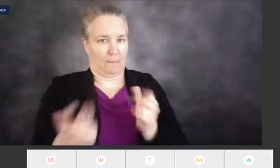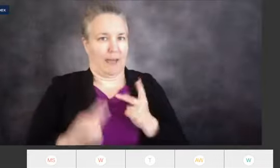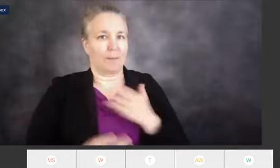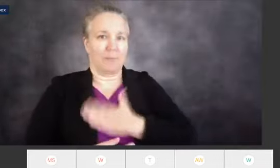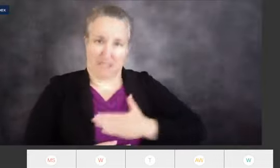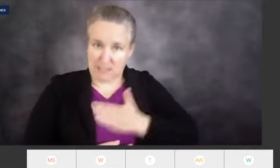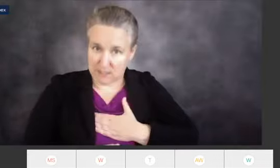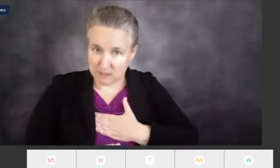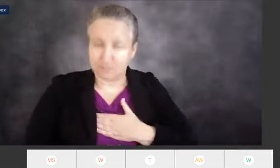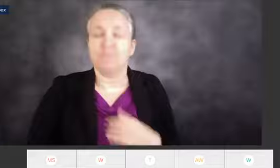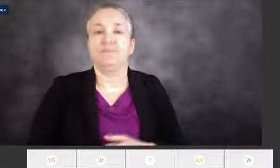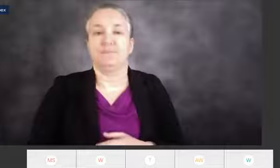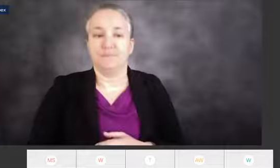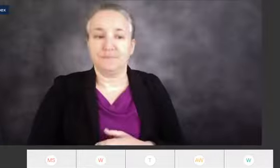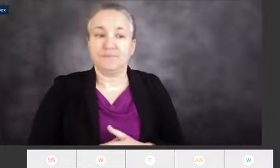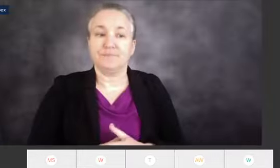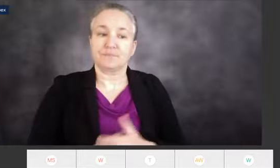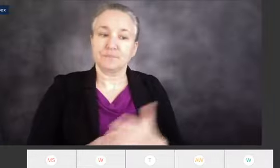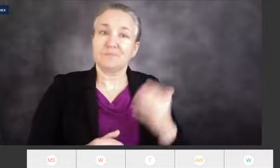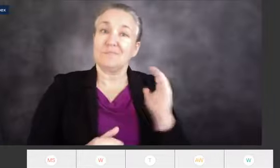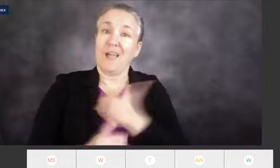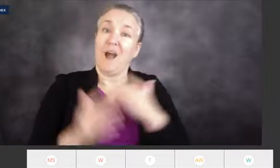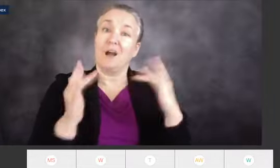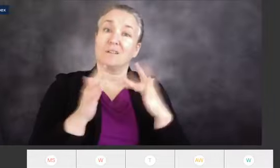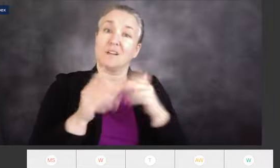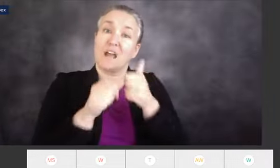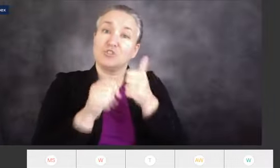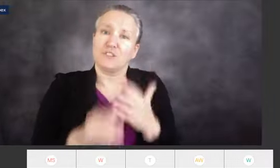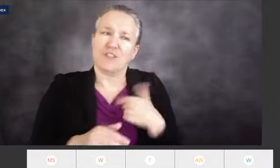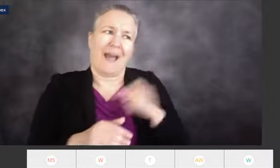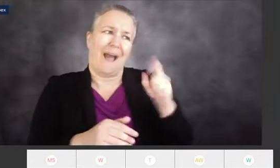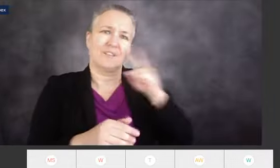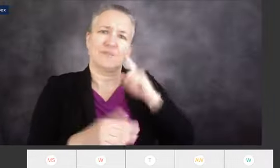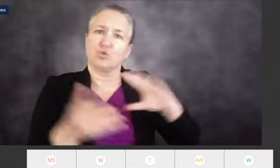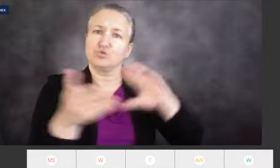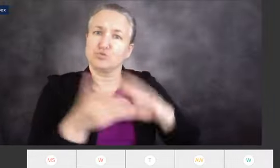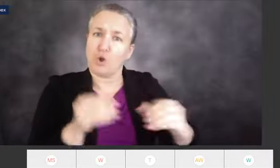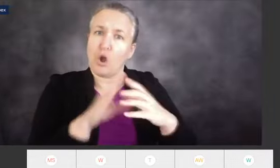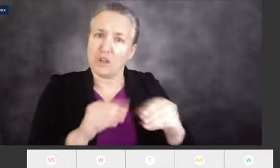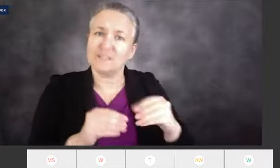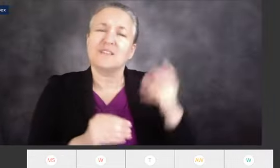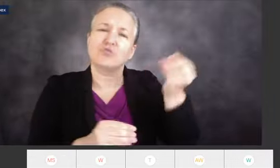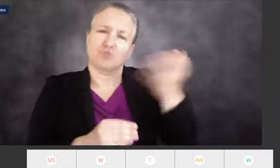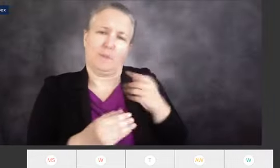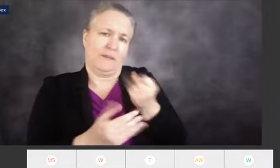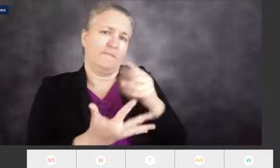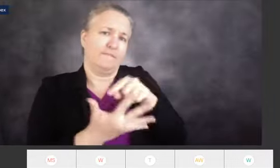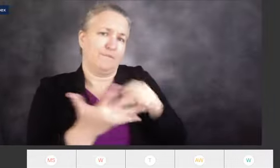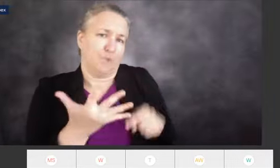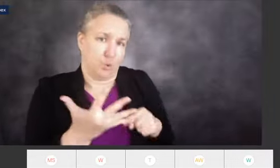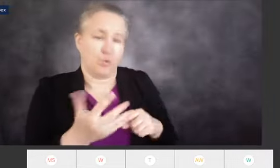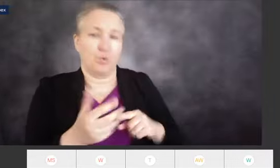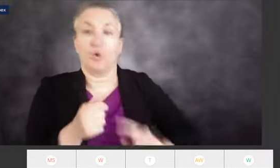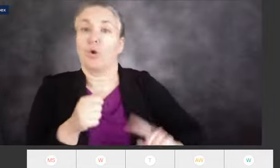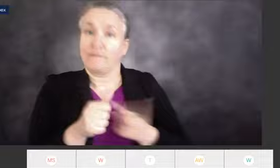I asked our contact tracers for some stories, and they shared a couple of things with me. First of all, they said that when they do speak